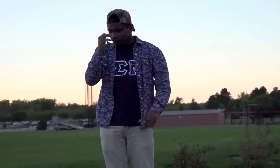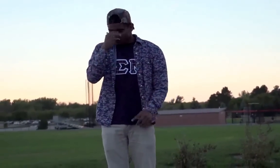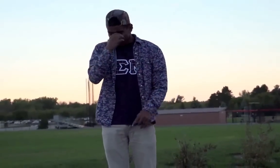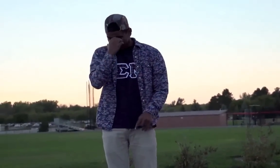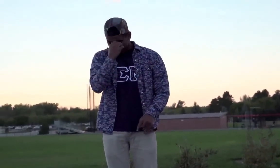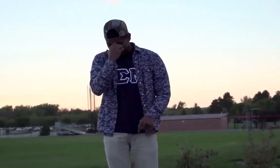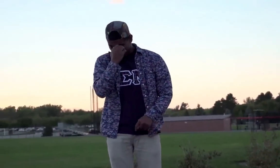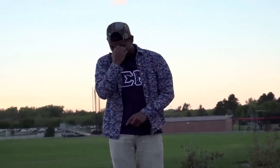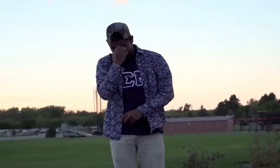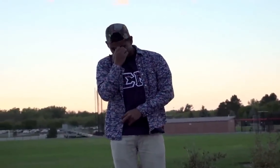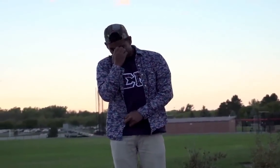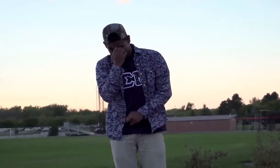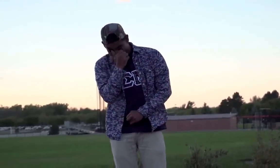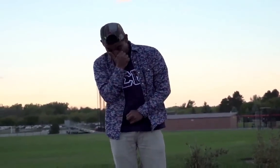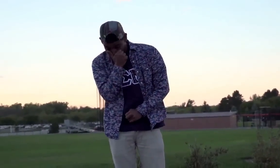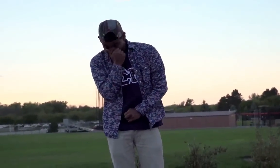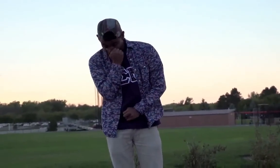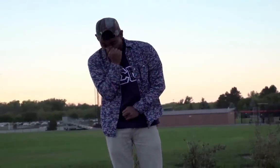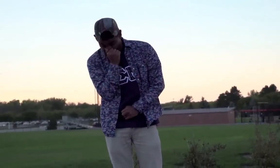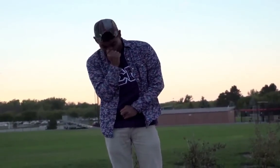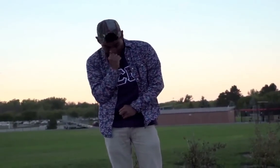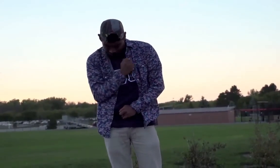colorful spirit.